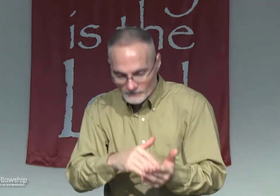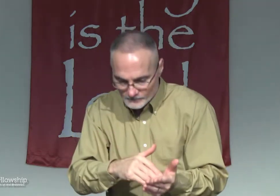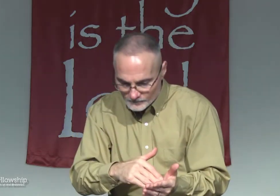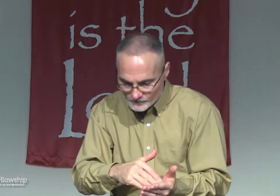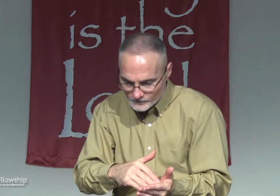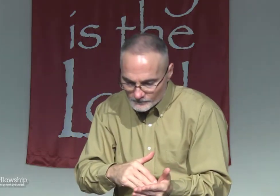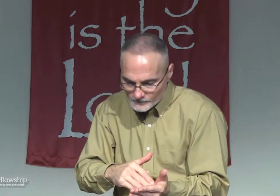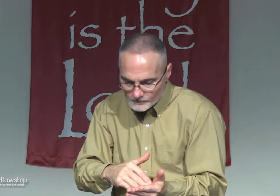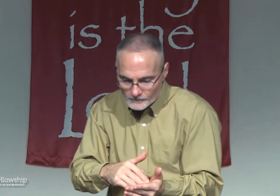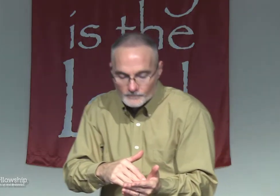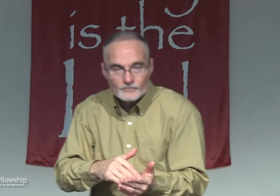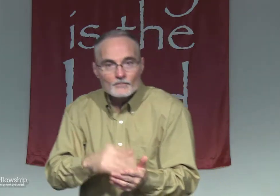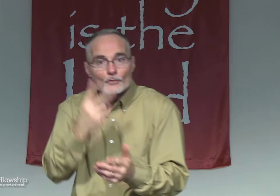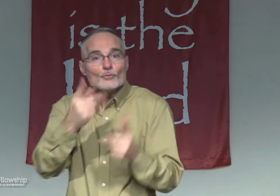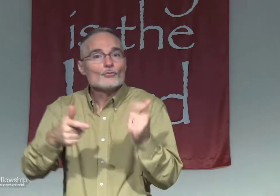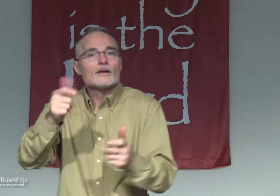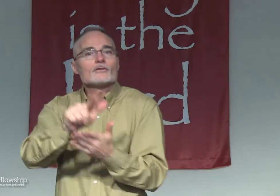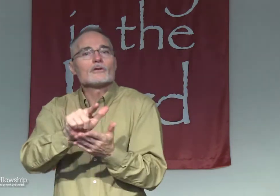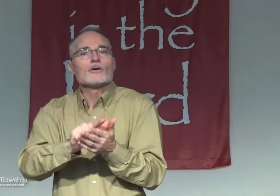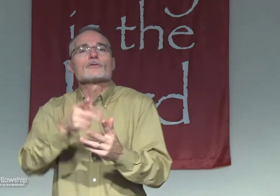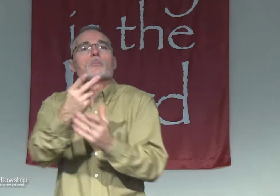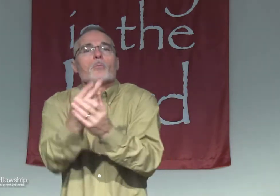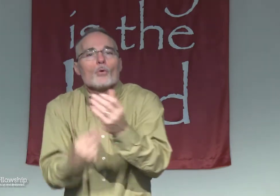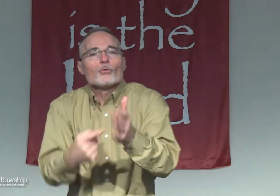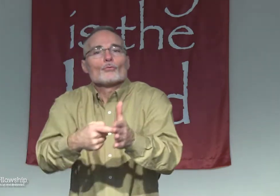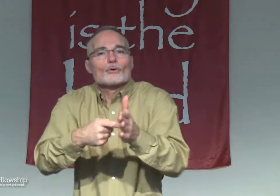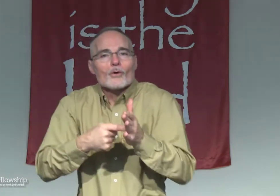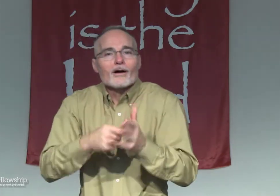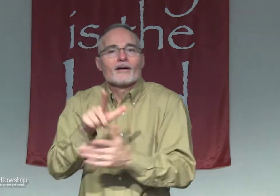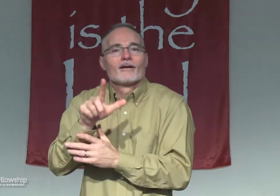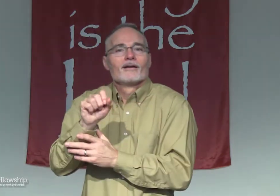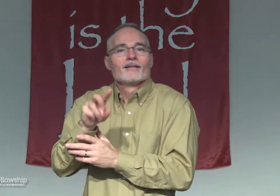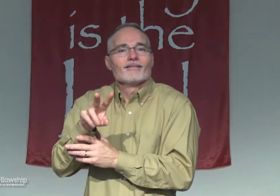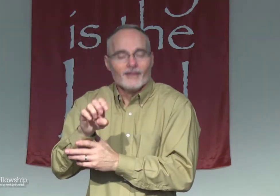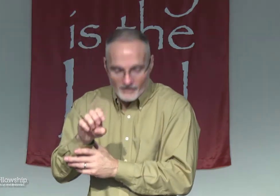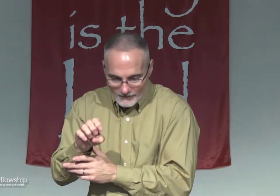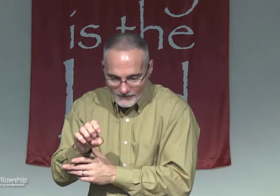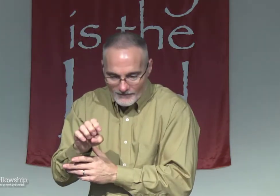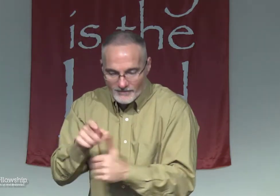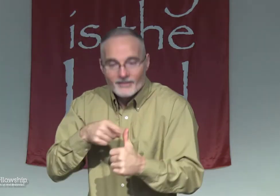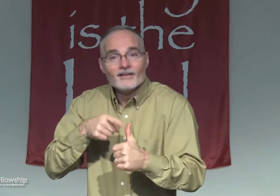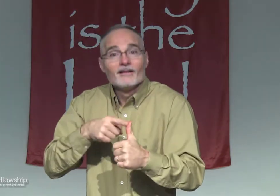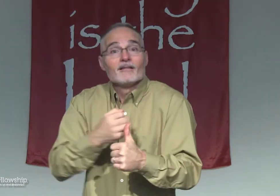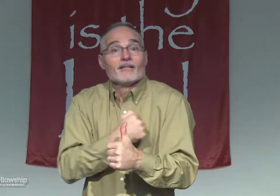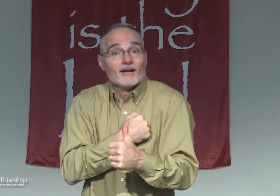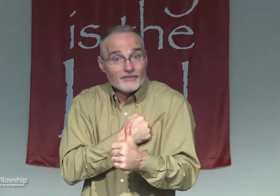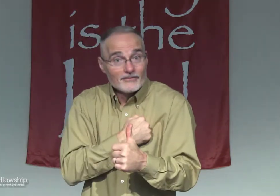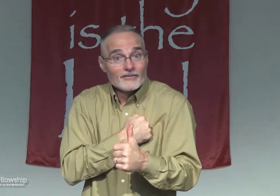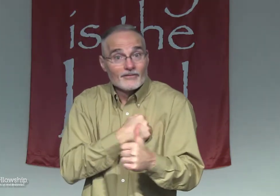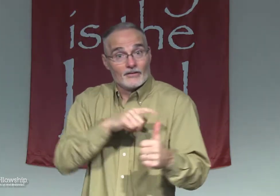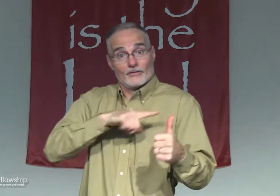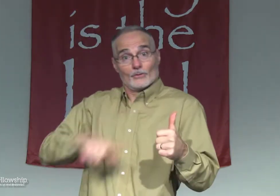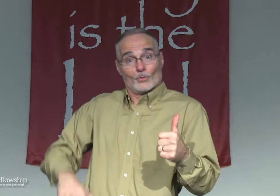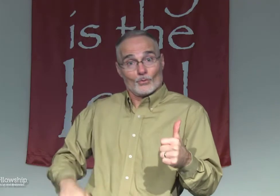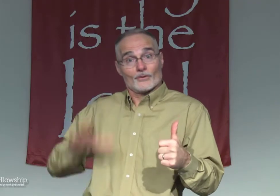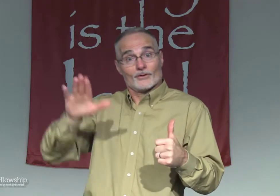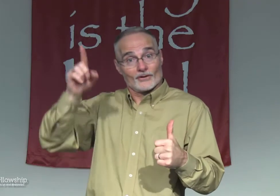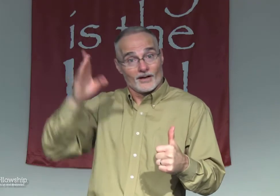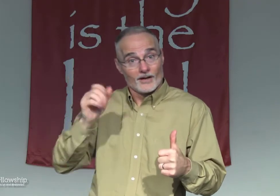but Jesus also brought them up again. The two greatest commandments both require love.